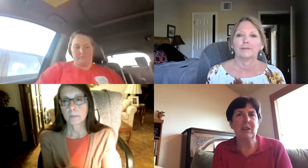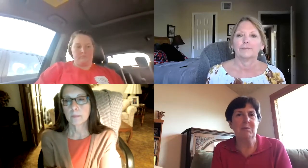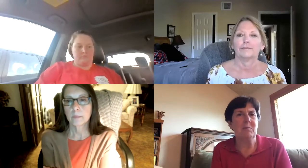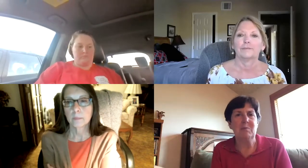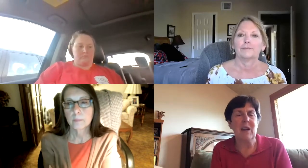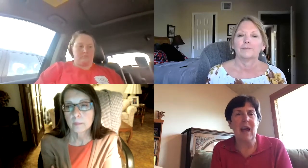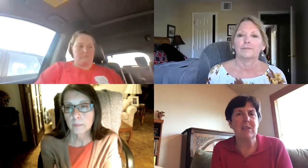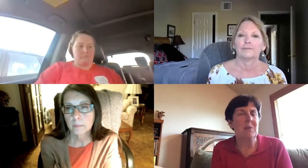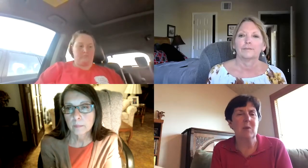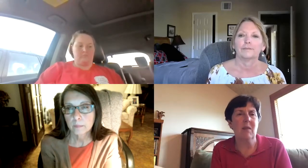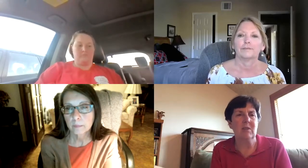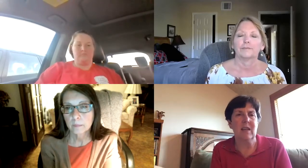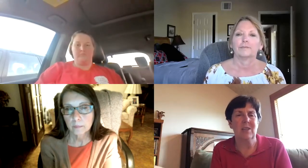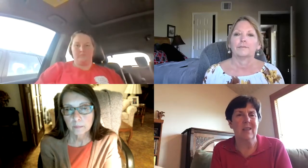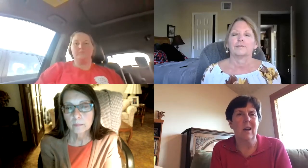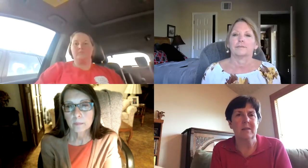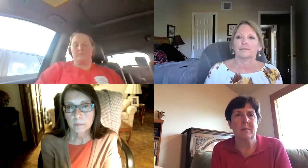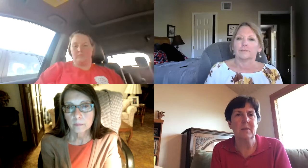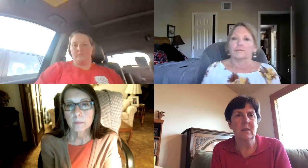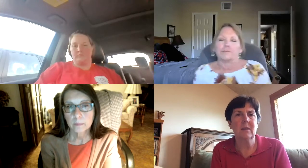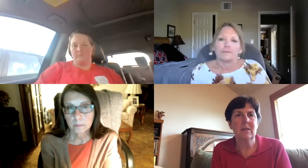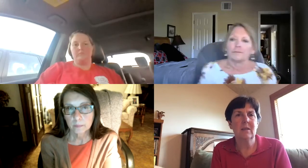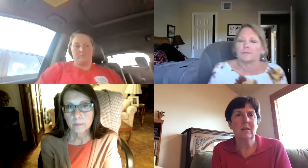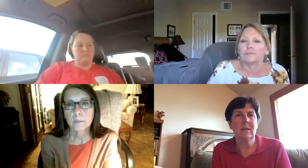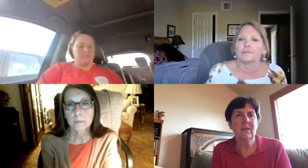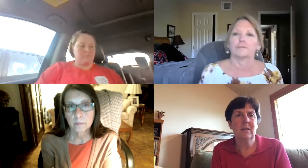Right. You can have a simple conversation. That's awesome.